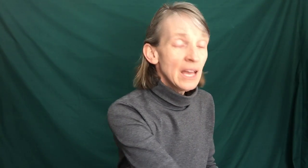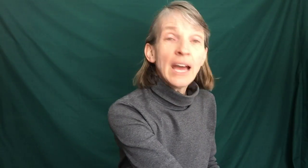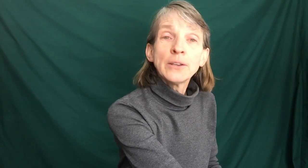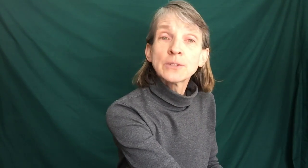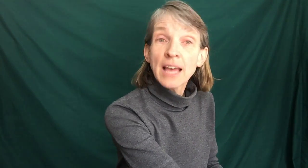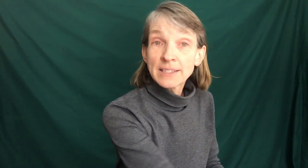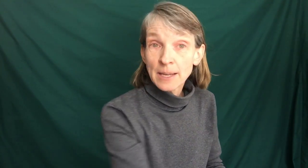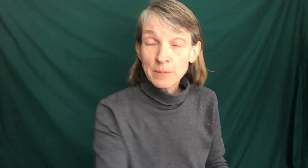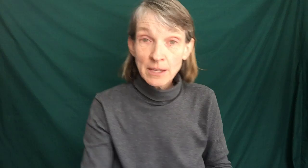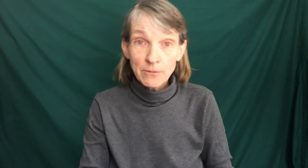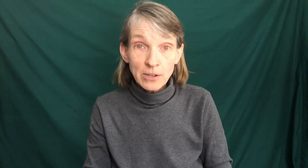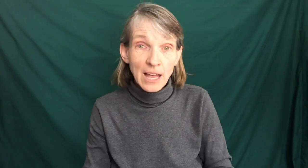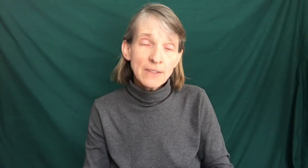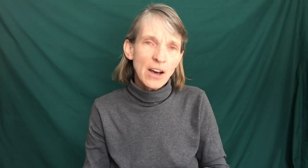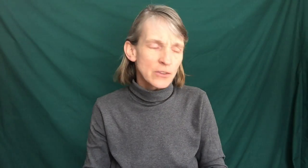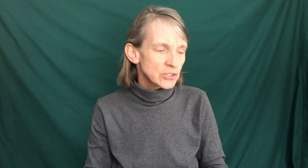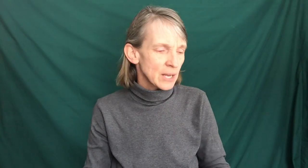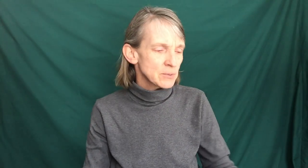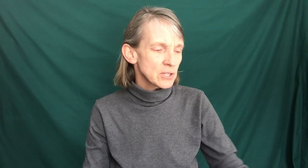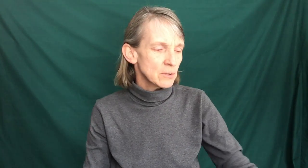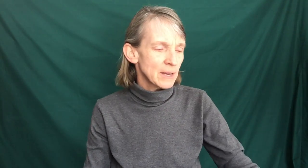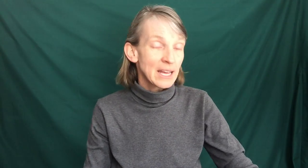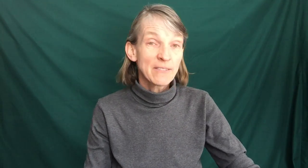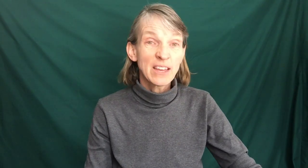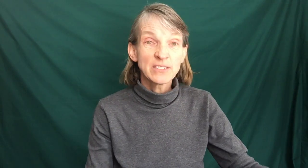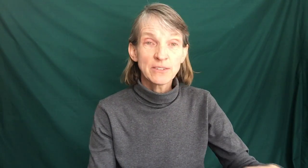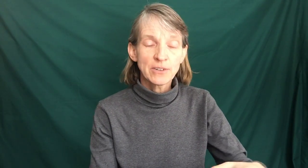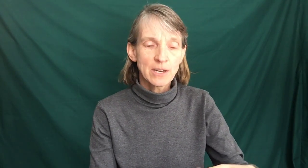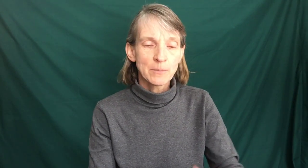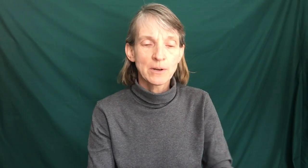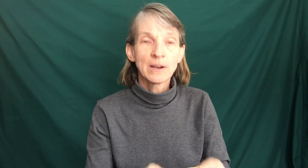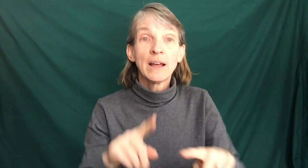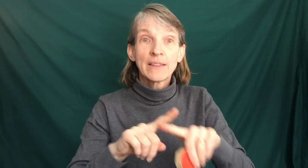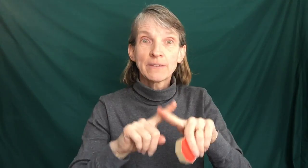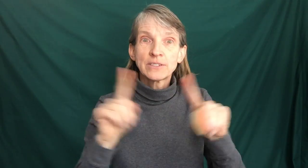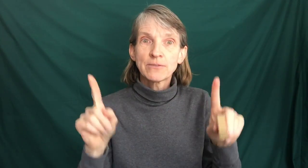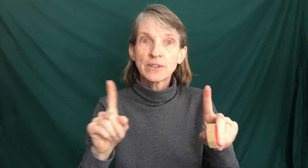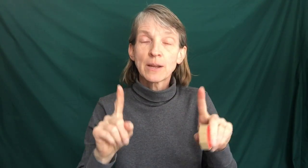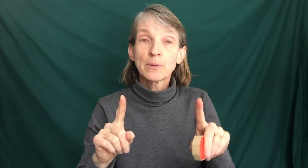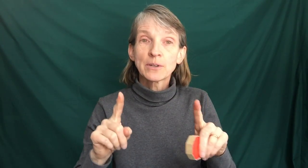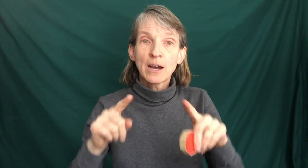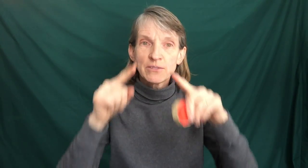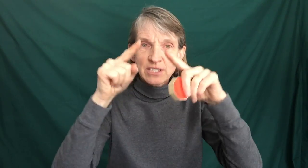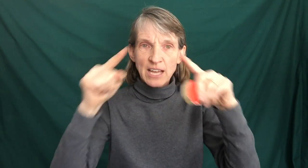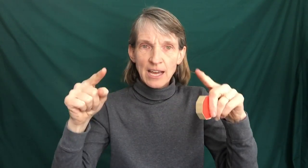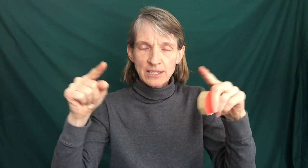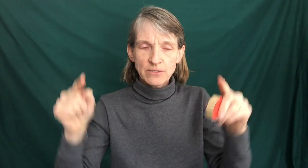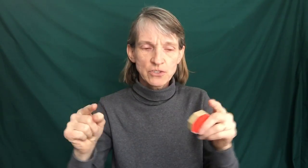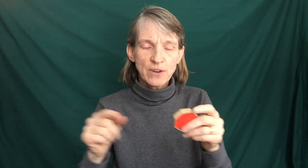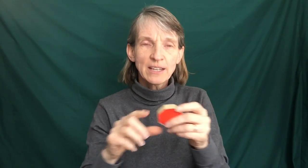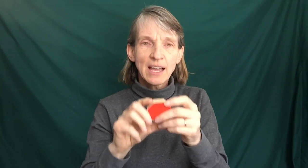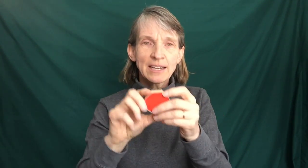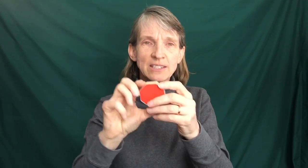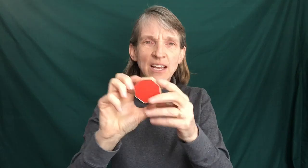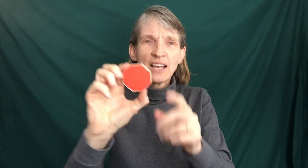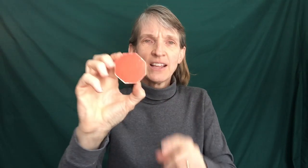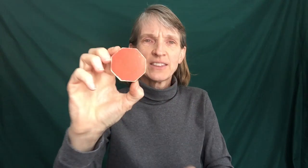And use that same thing for a lot of other shapes that you might have that have different number of sides, of straight lines.